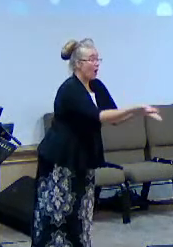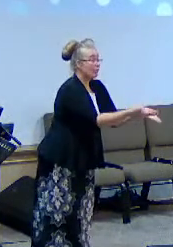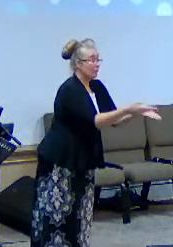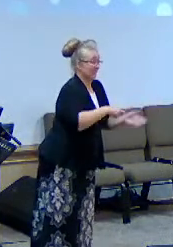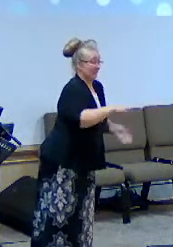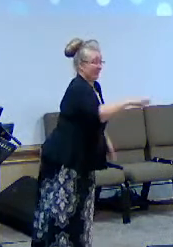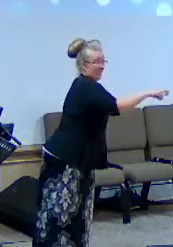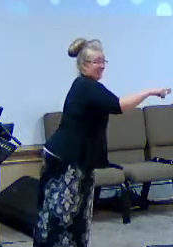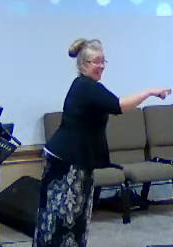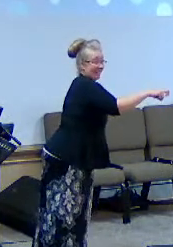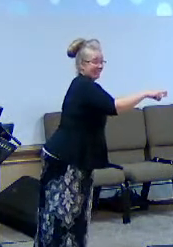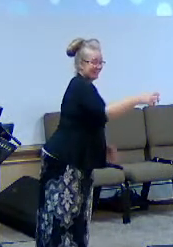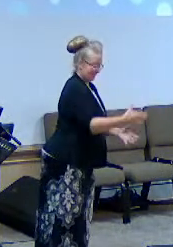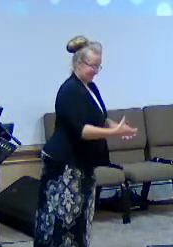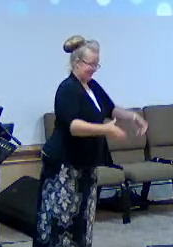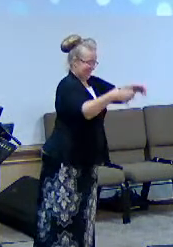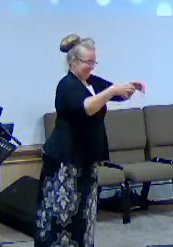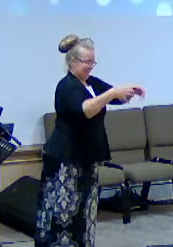rattlesnakes,